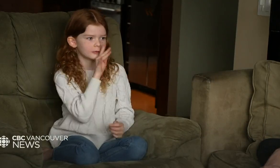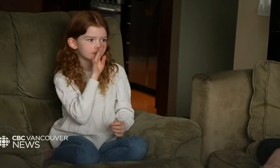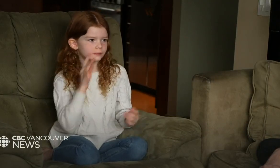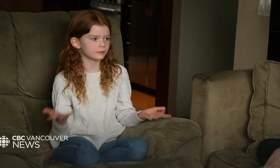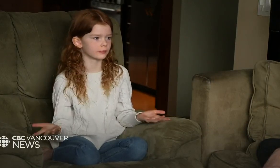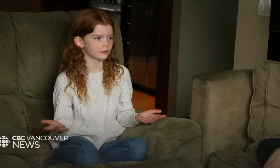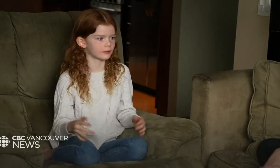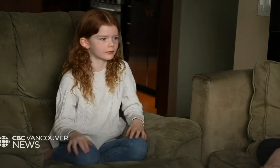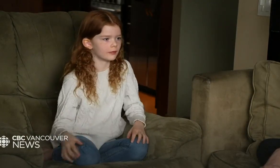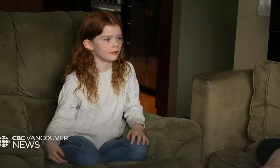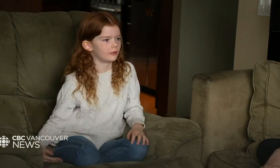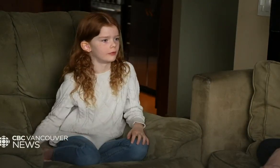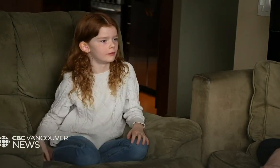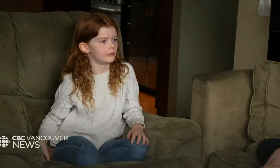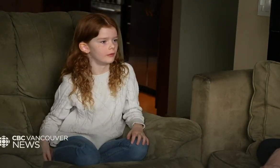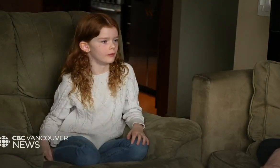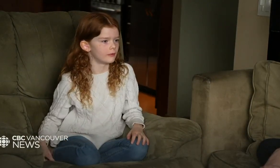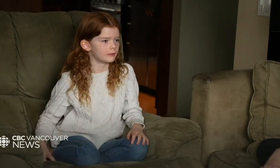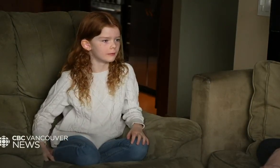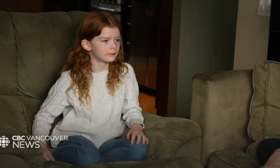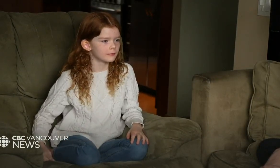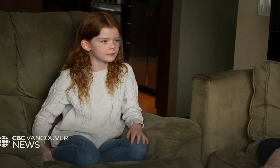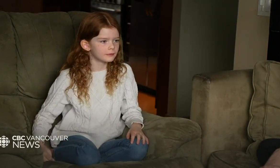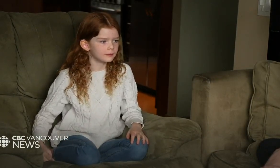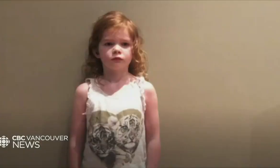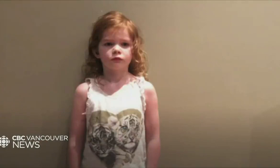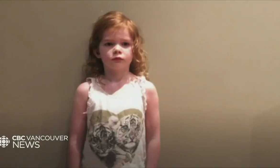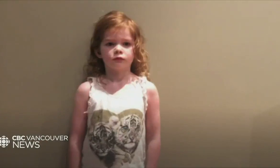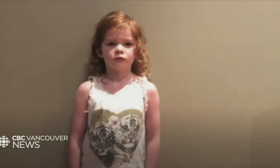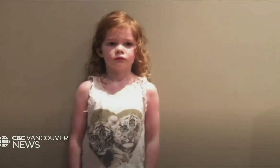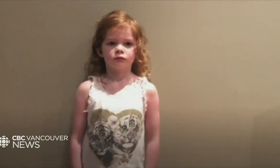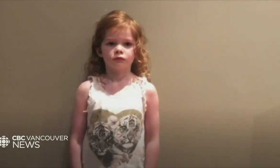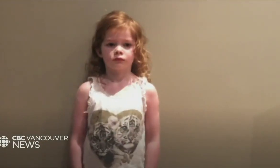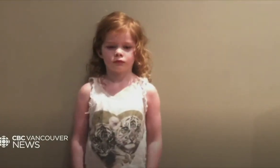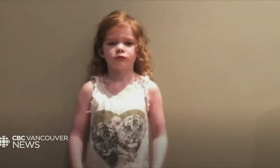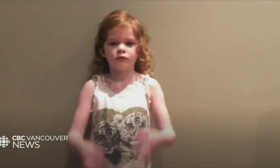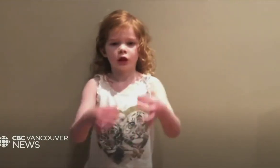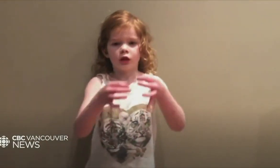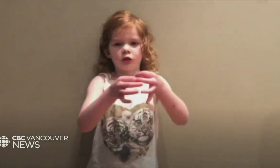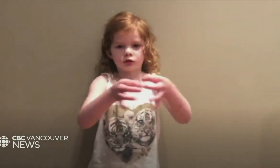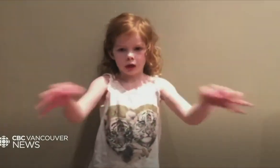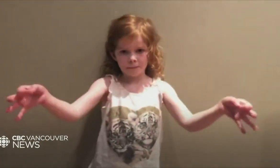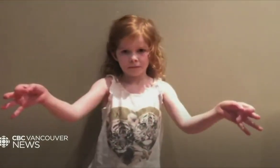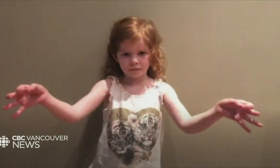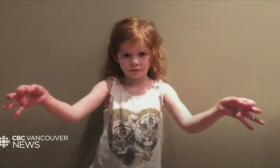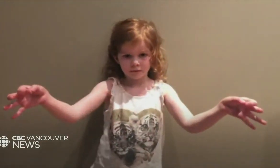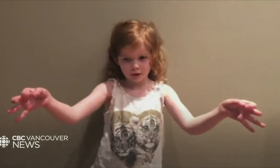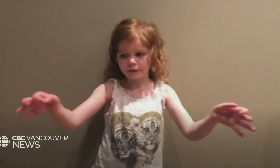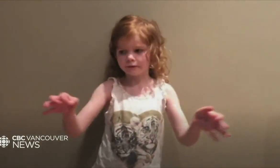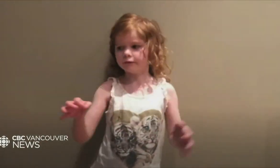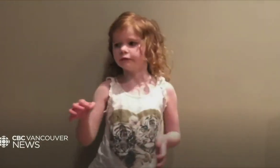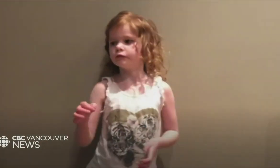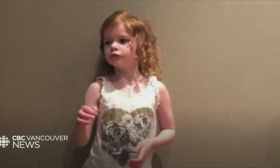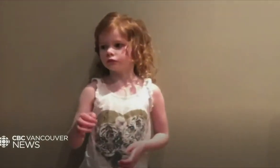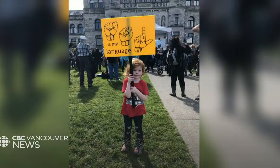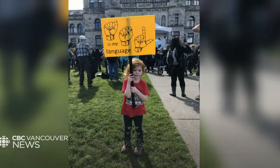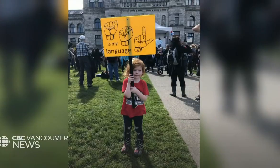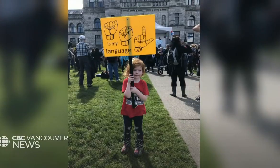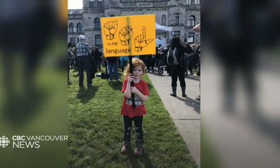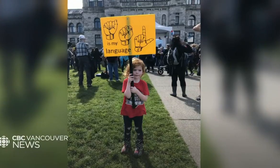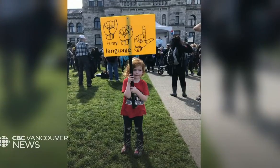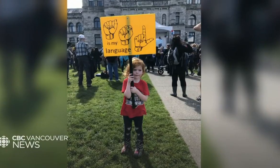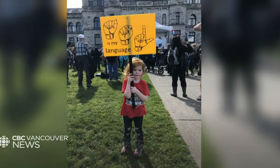are saying you know I don't know what everybody's saying so I want that access Aurelia is a fourth-generation deaf individual her dad